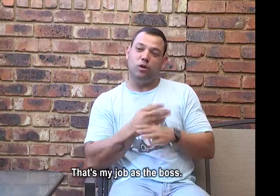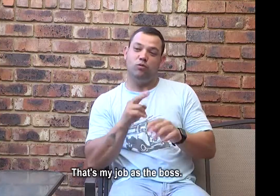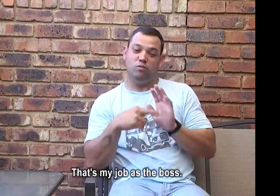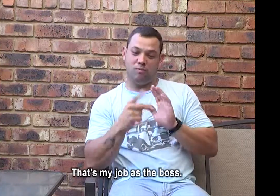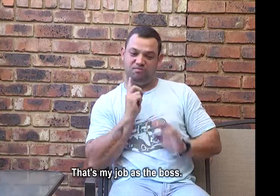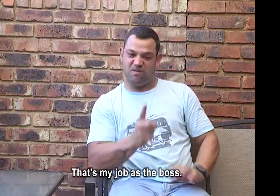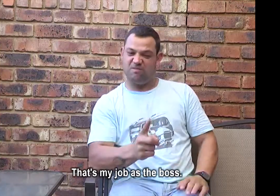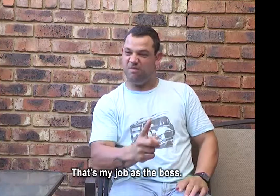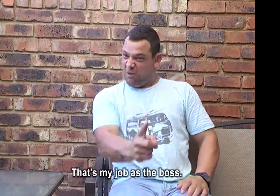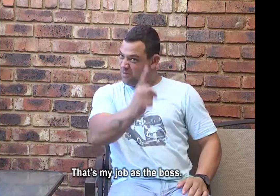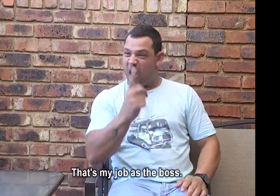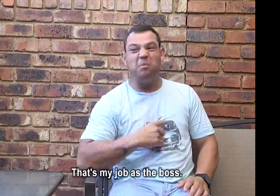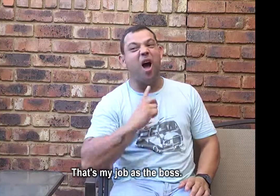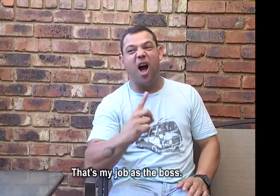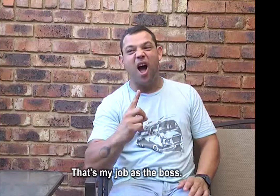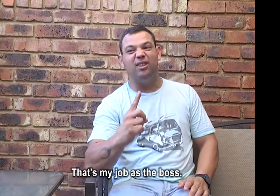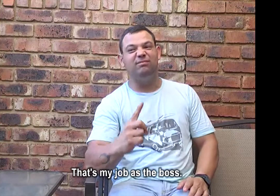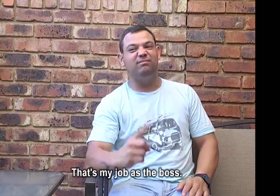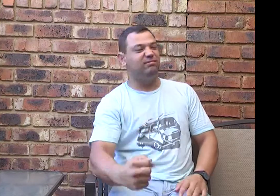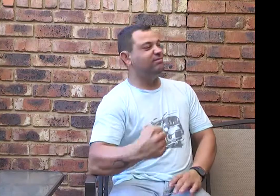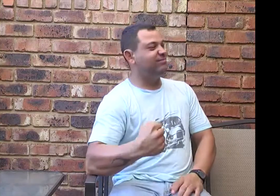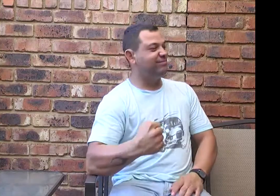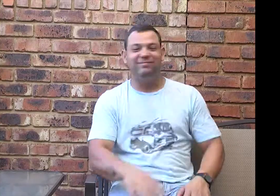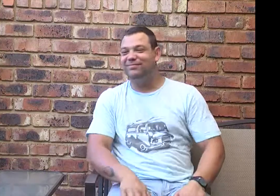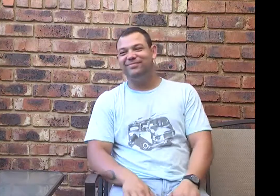That's my job as the boss.